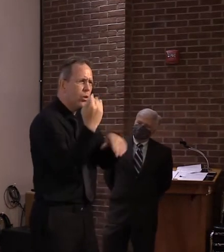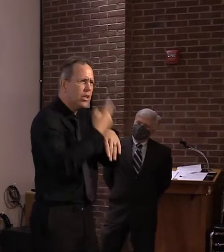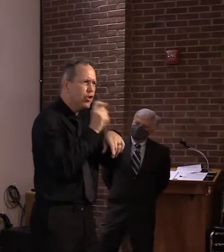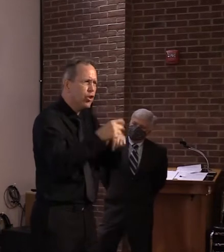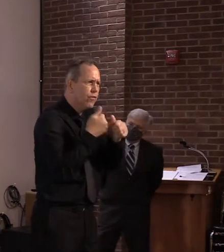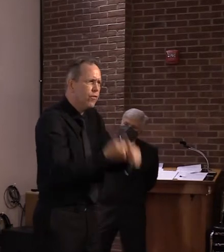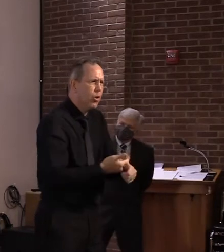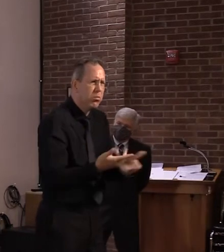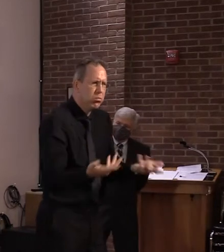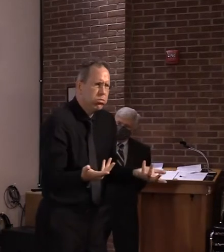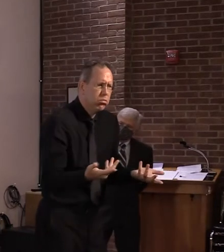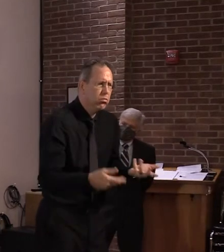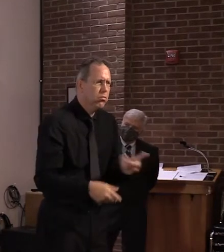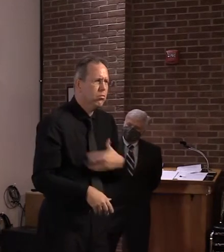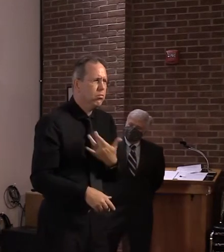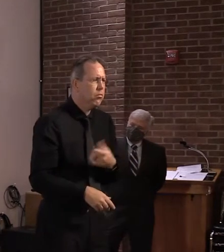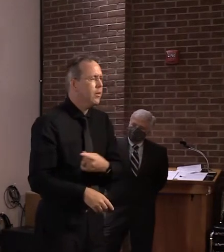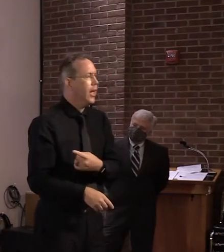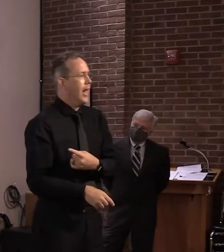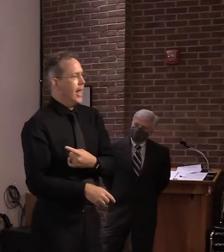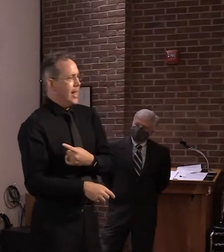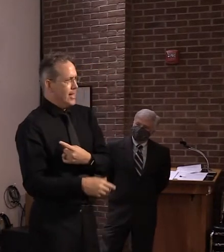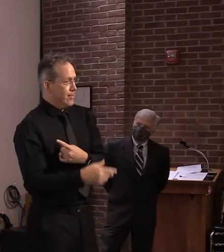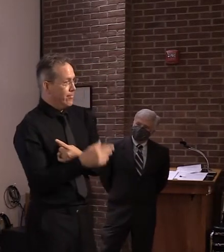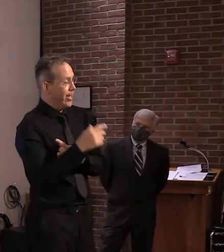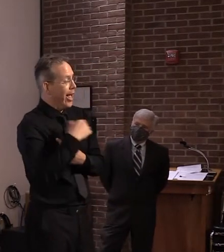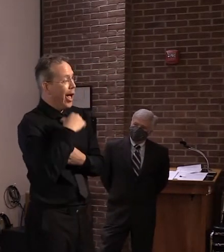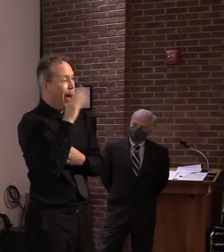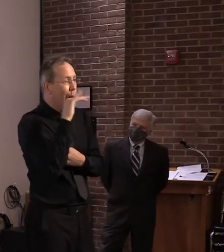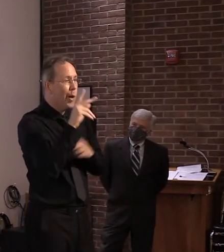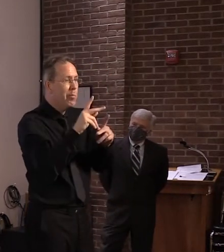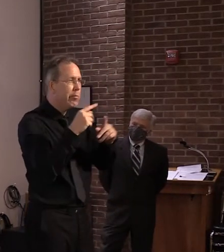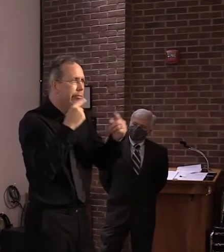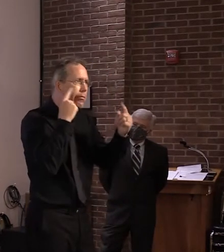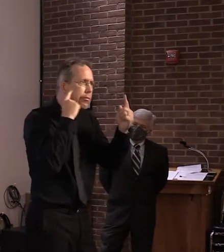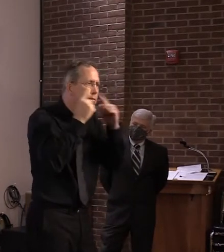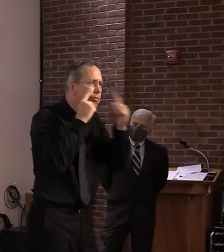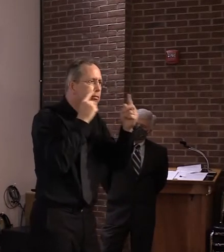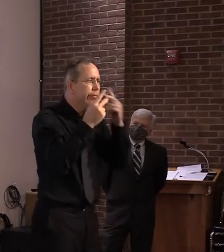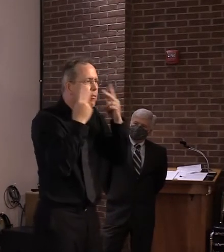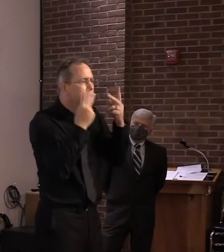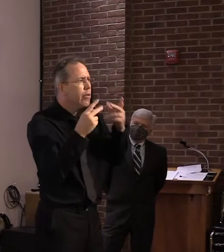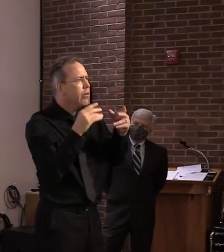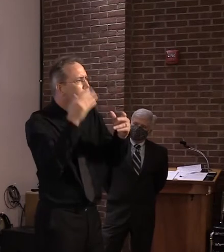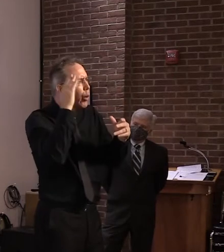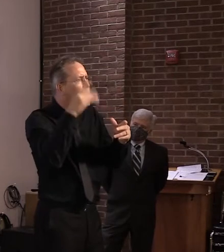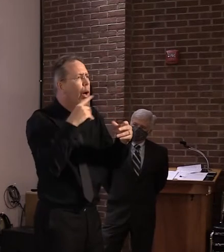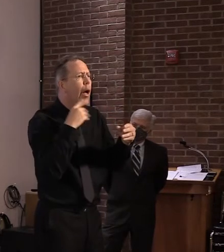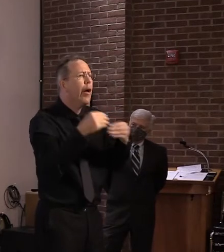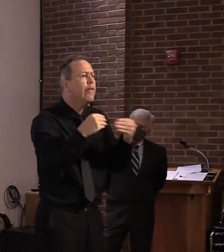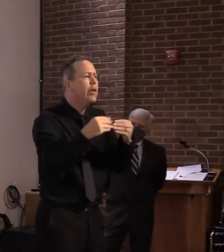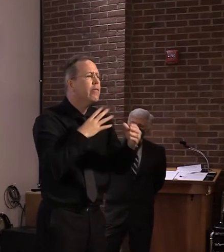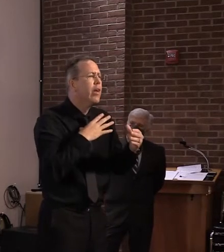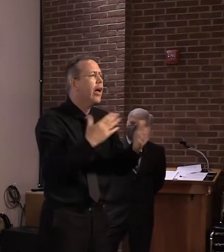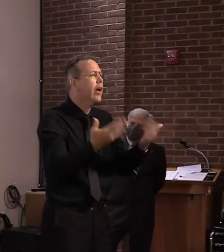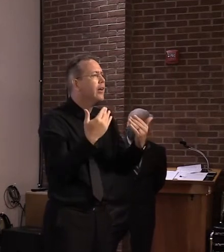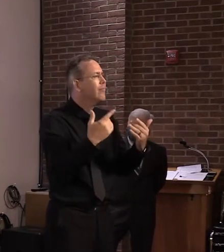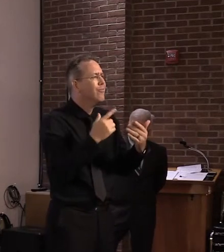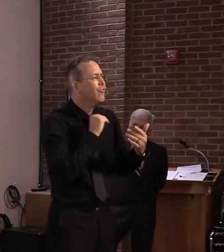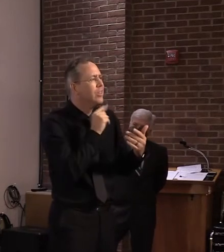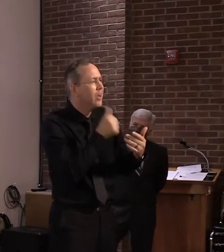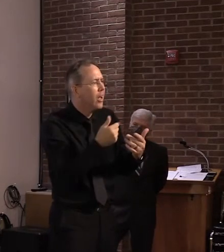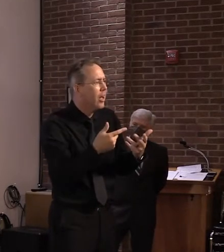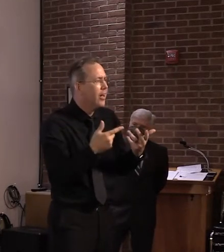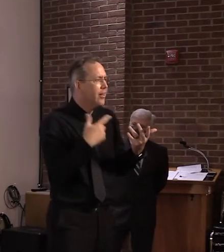on people. And I think nationwide now, the notion of quarantine as a rule that a state